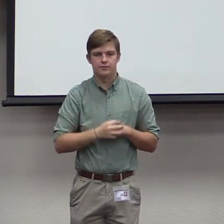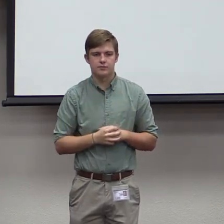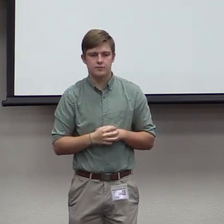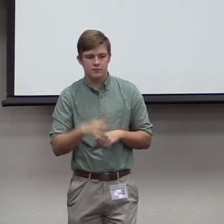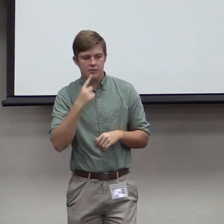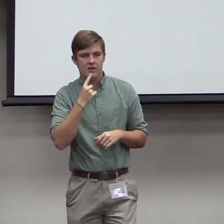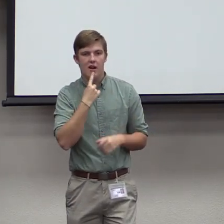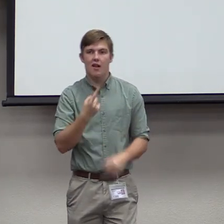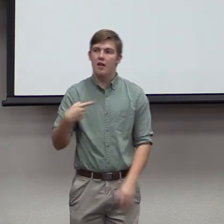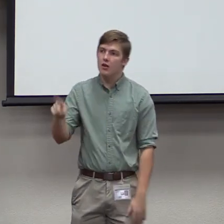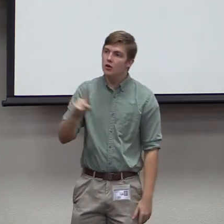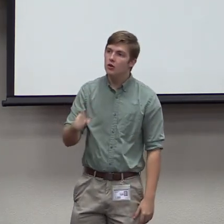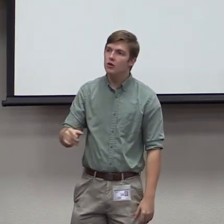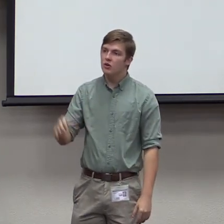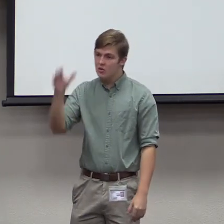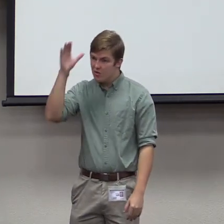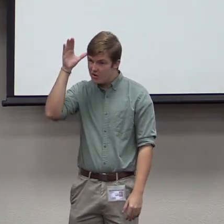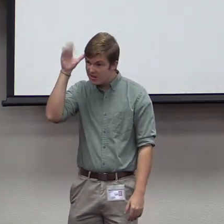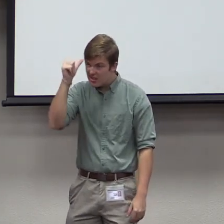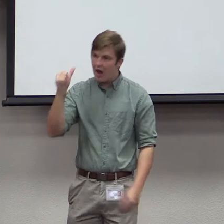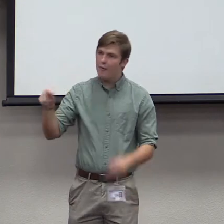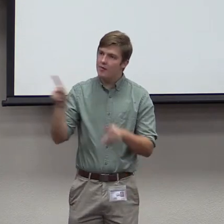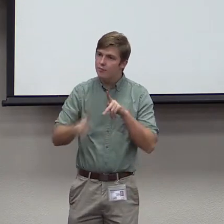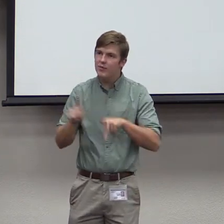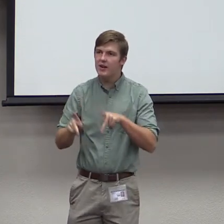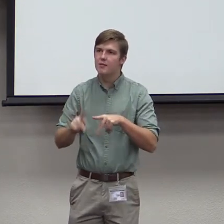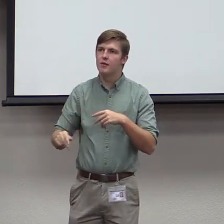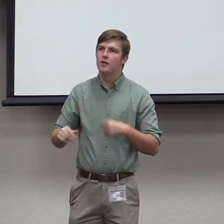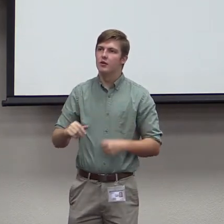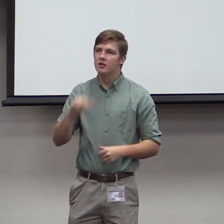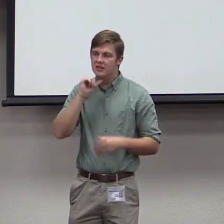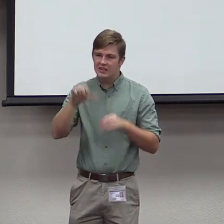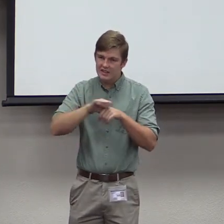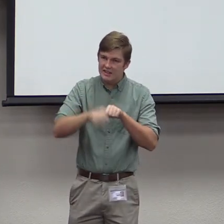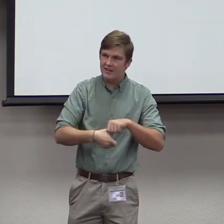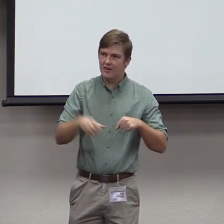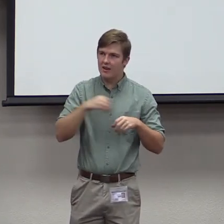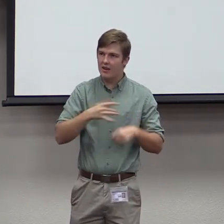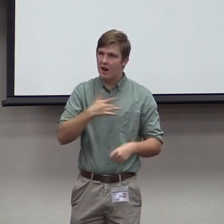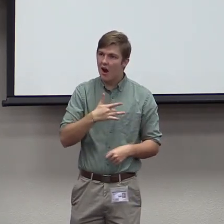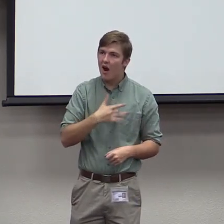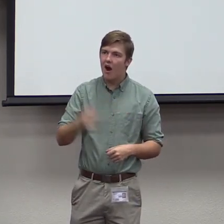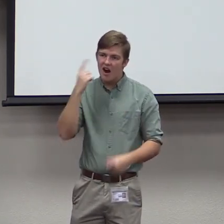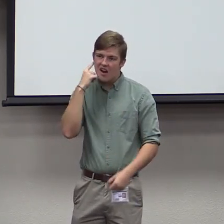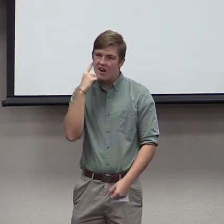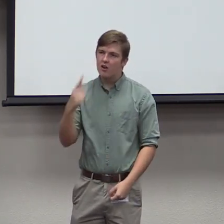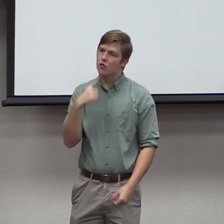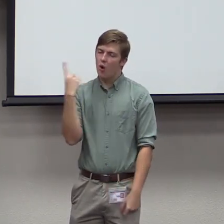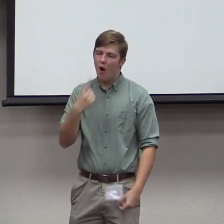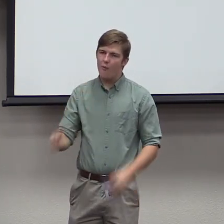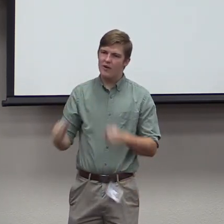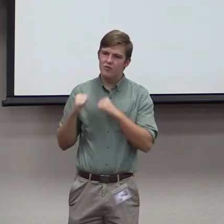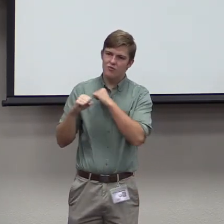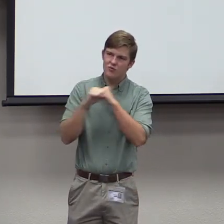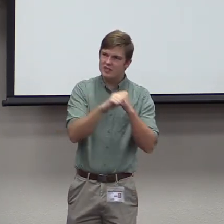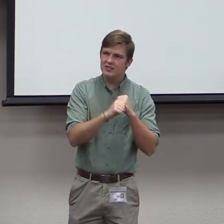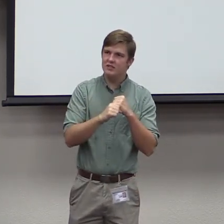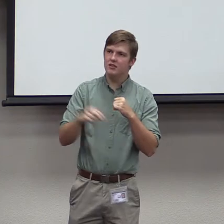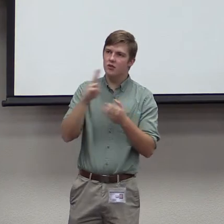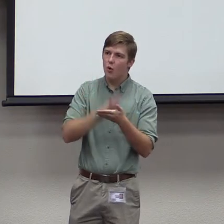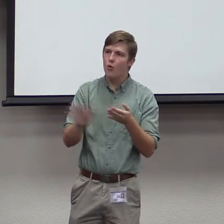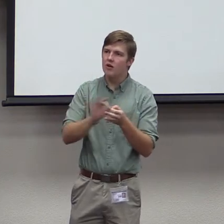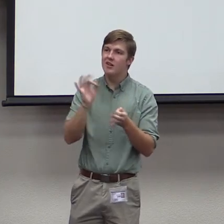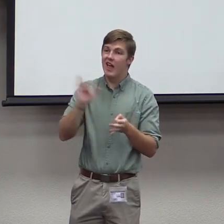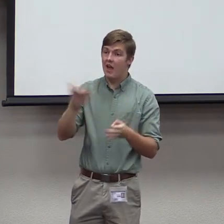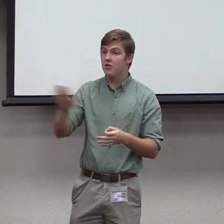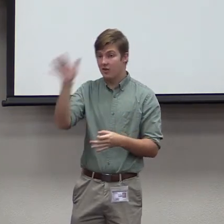Stephen says, "You stiff-necked people, uncircumcised in heart and ears, you always resist the Holy Spirit. As your fathers did,